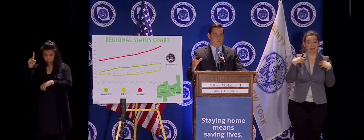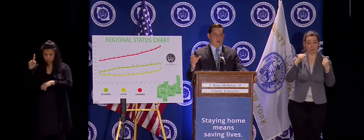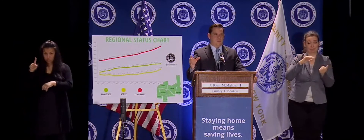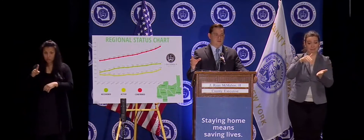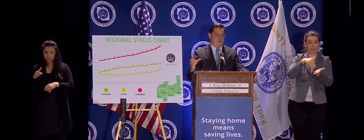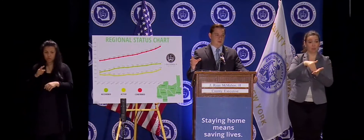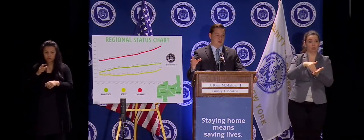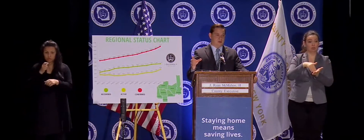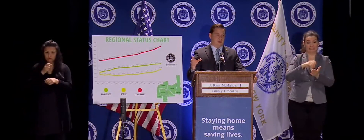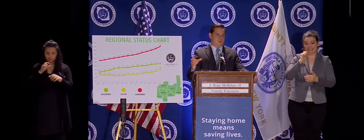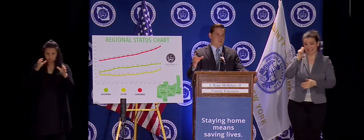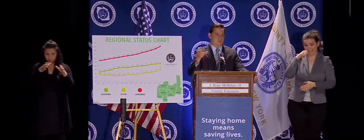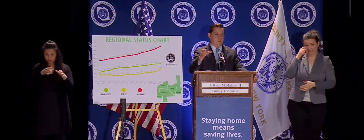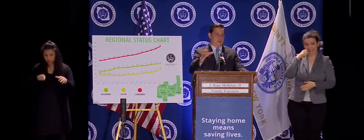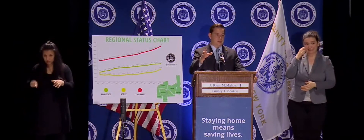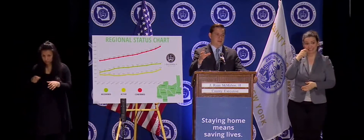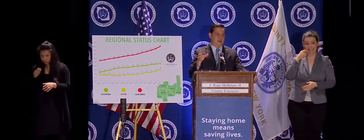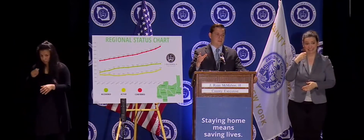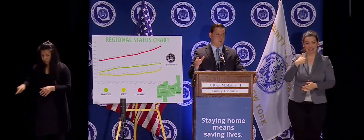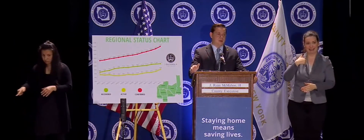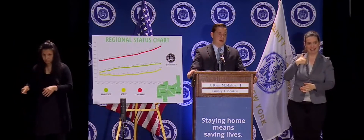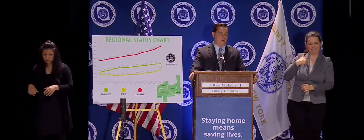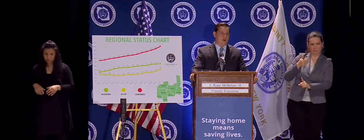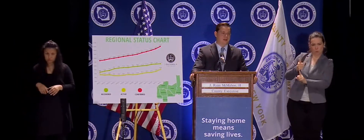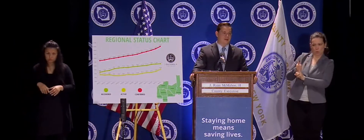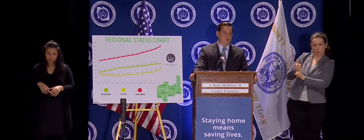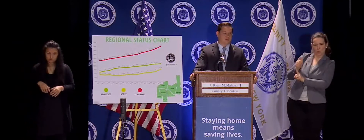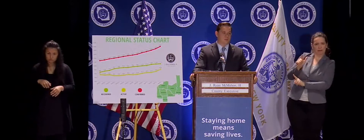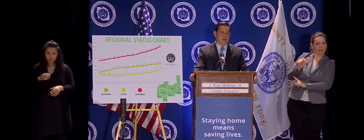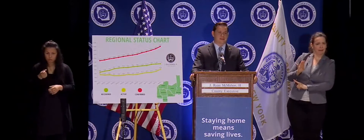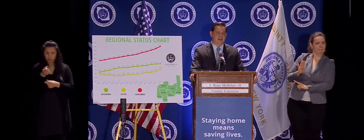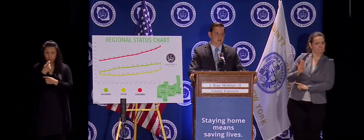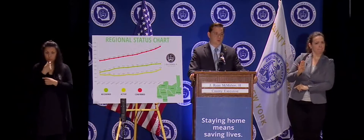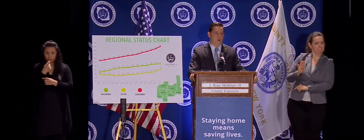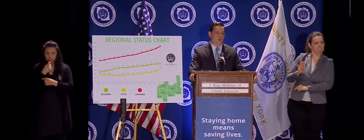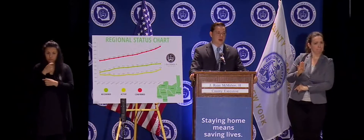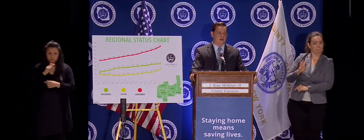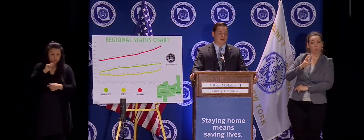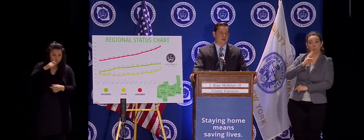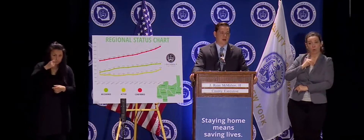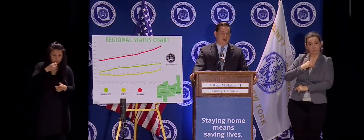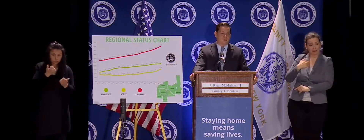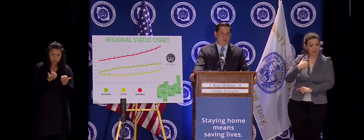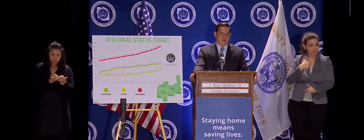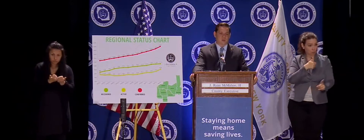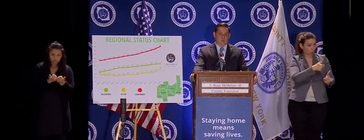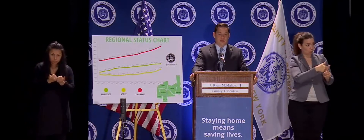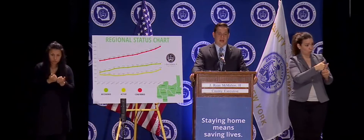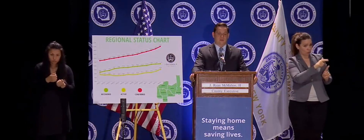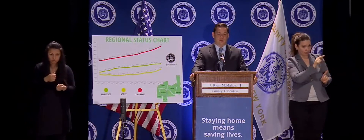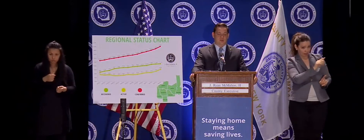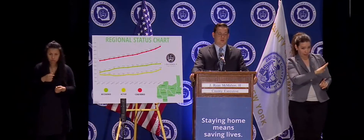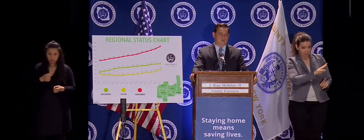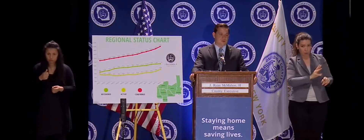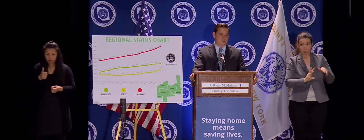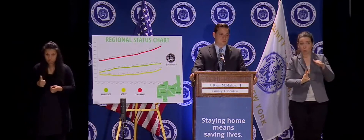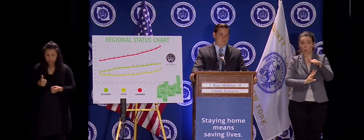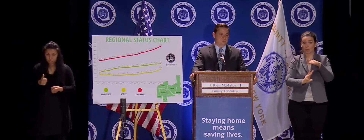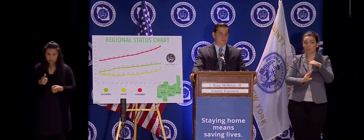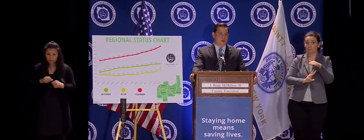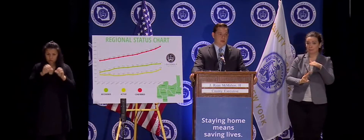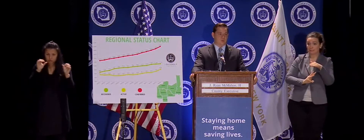do. Pharmacies are going to now be in this game. At what level of capacity, I don't know yet. But then we have